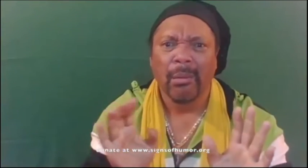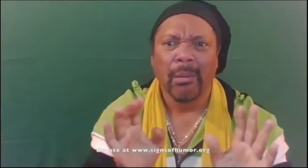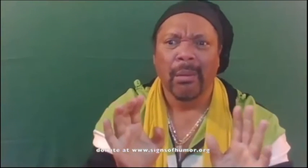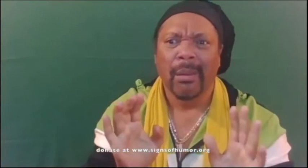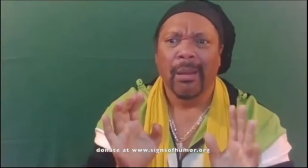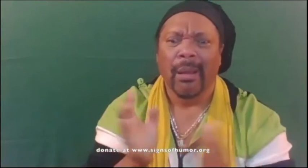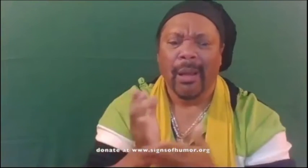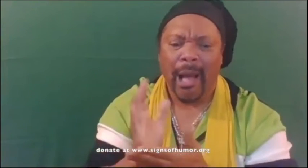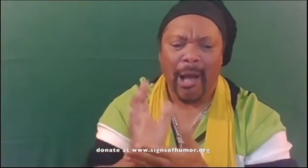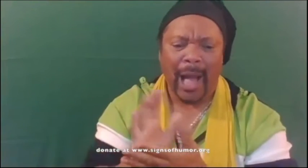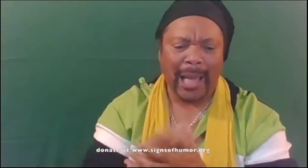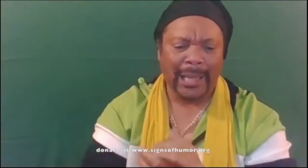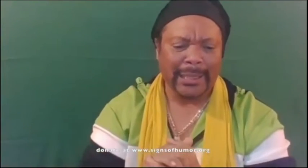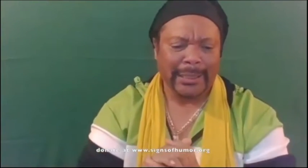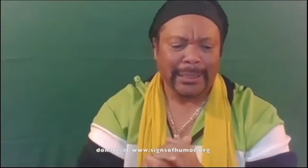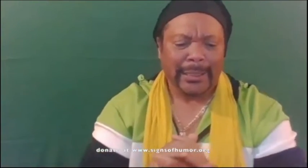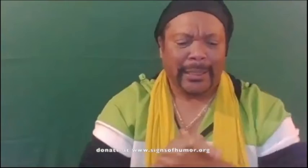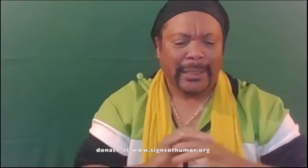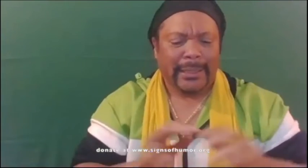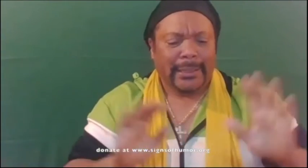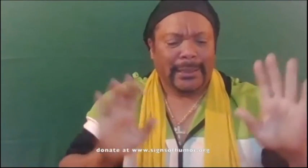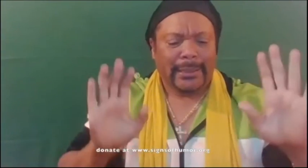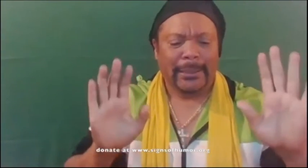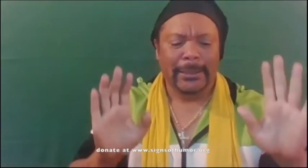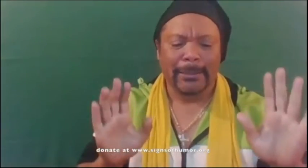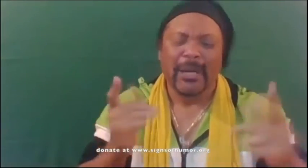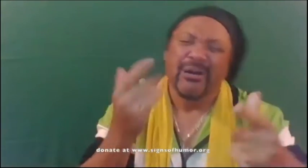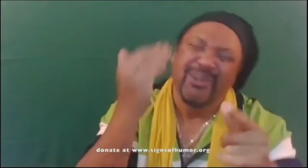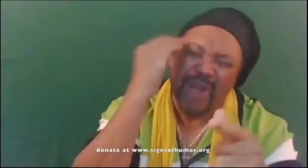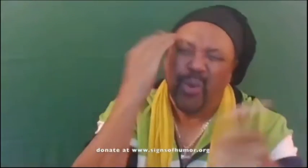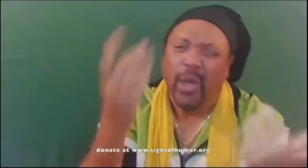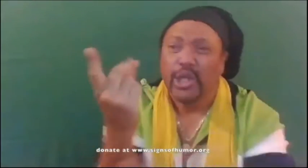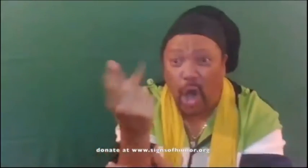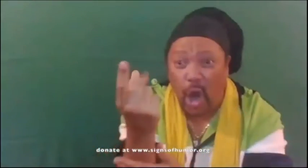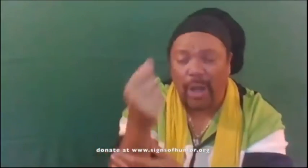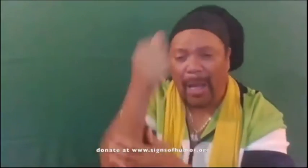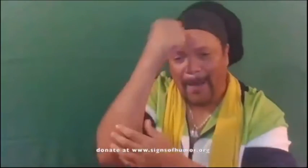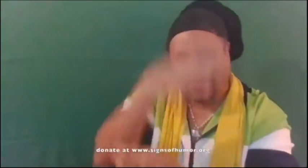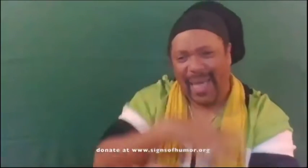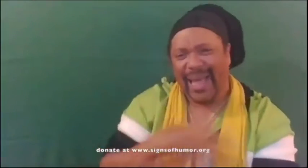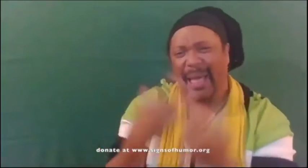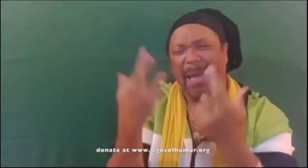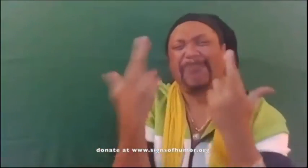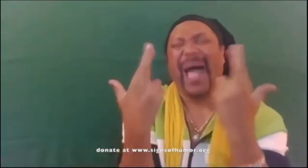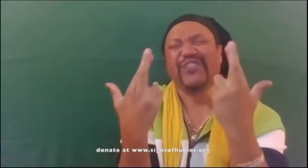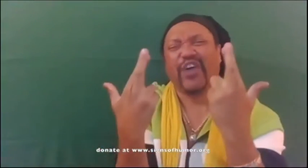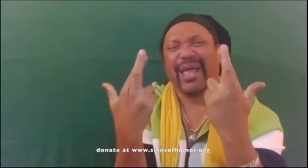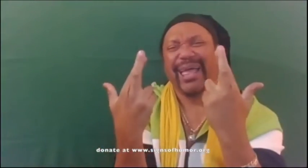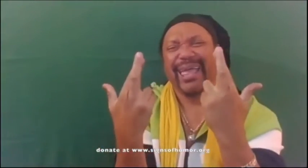You follow me now, right? All right. I lost a couple, just a couple, but you know what I mean.